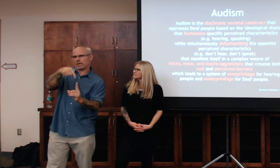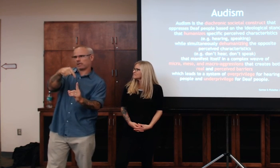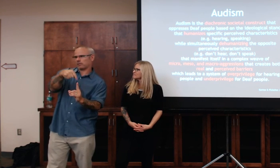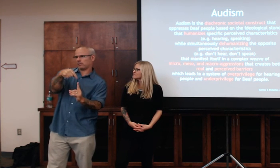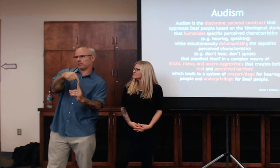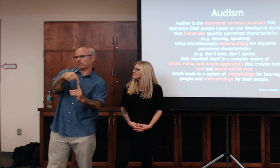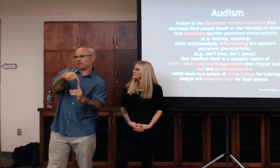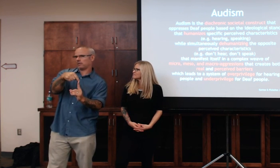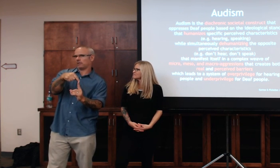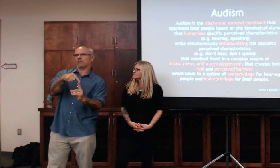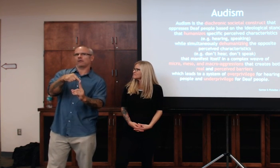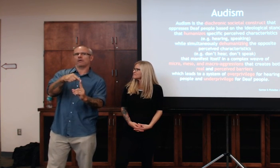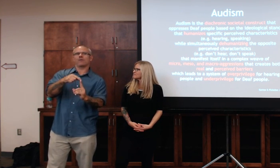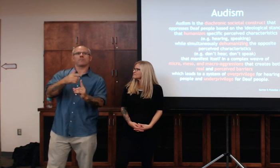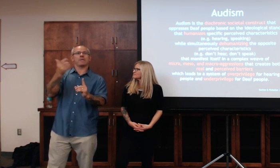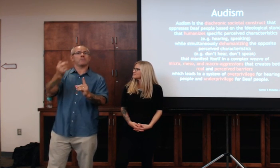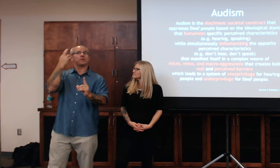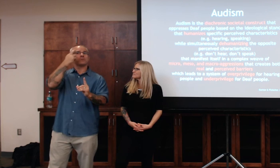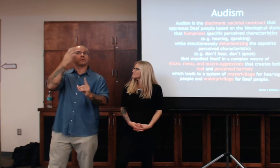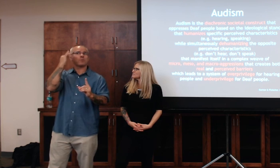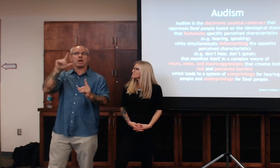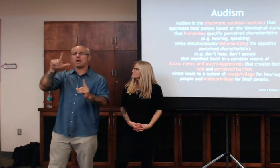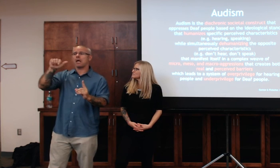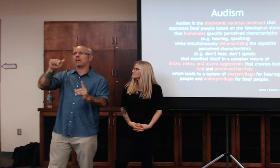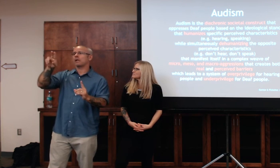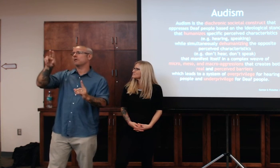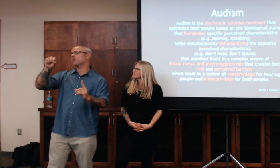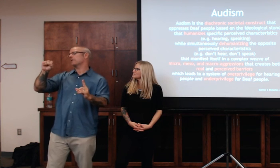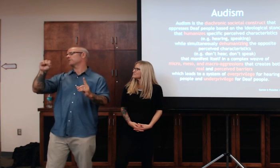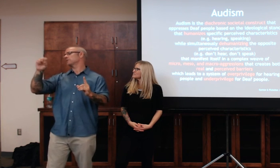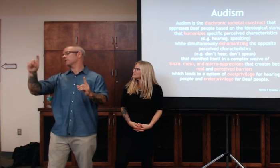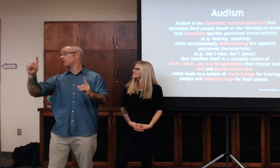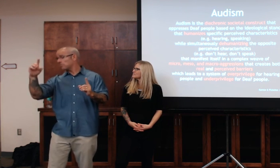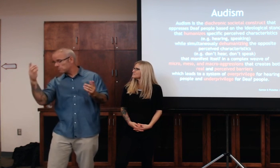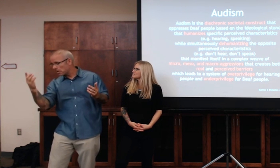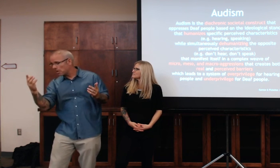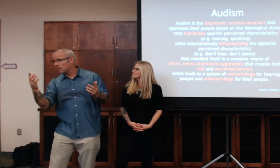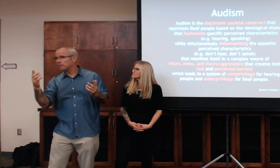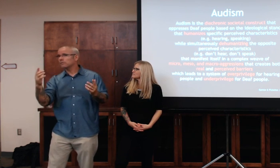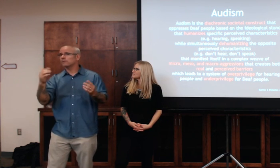on an individual. And the big reason could be, you know, maybe LAUSD's to blame.